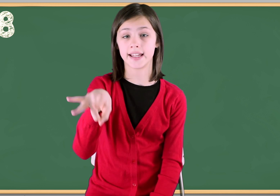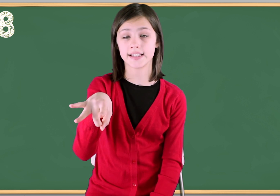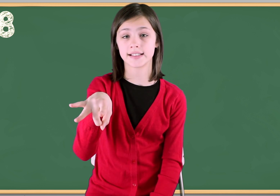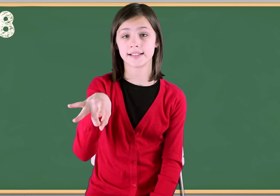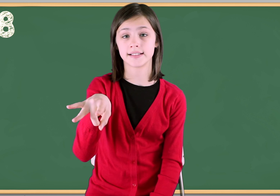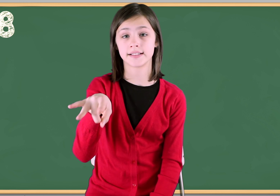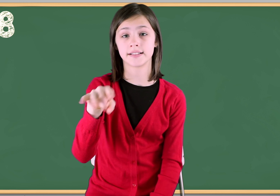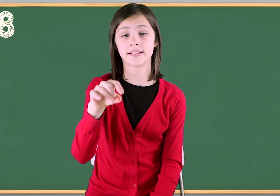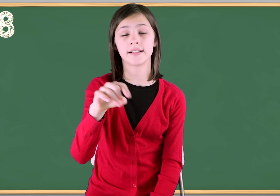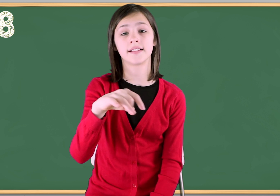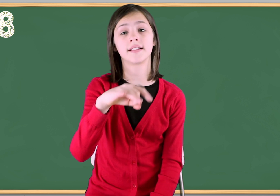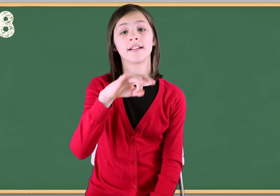88,